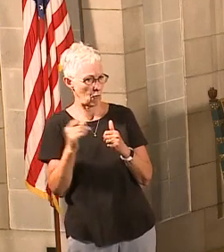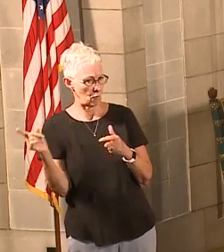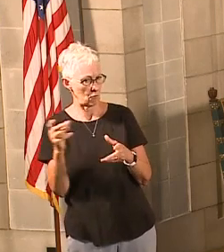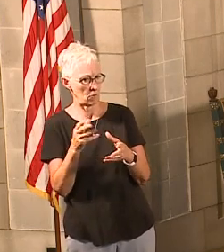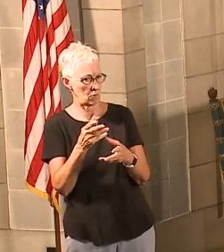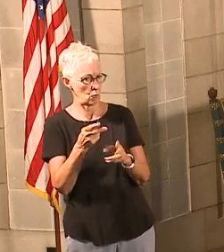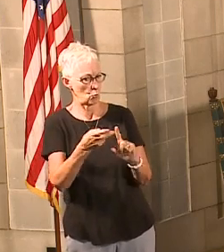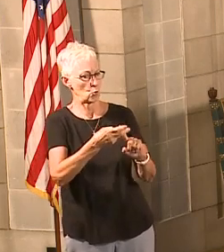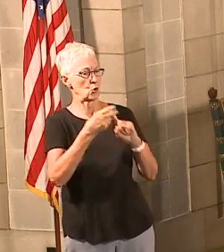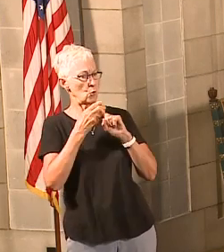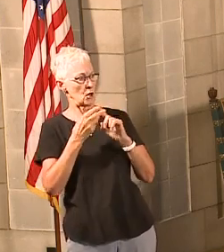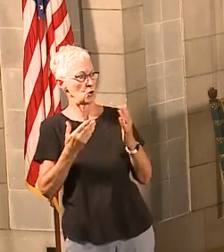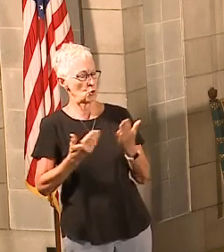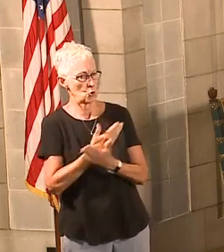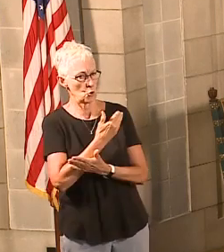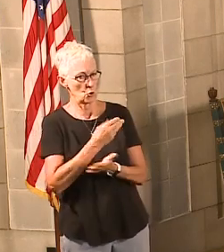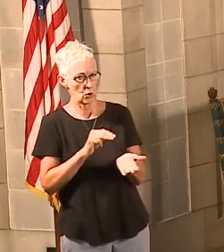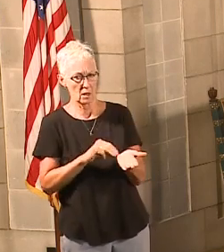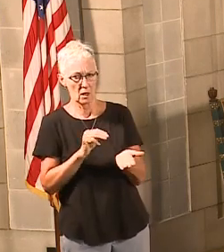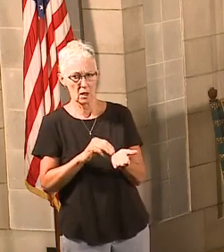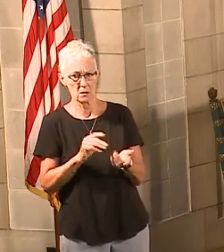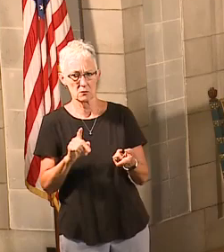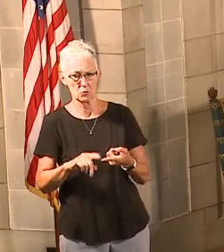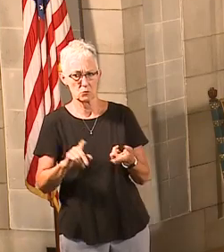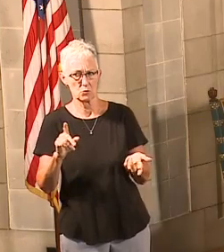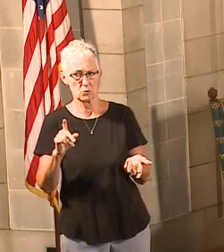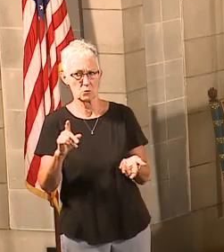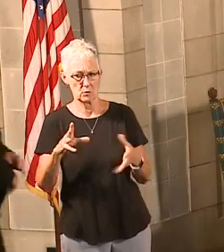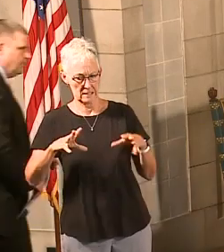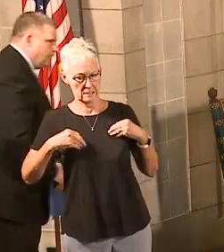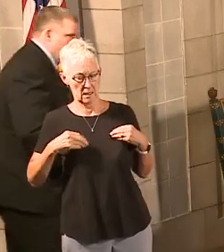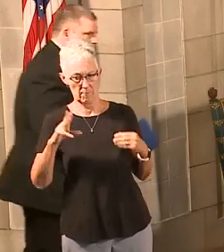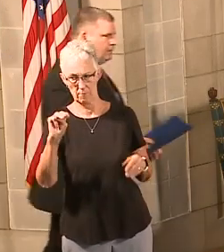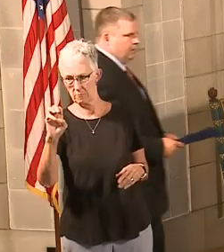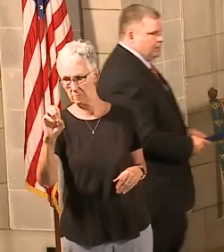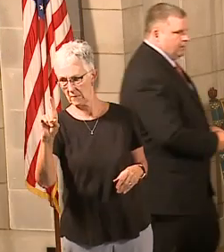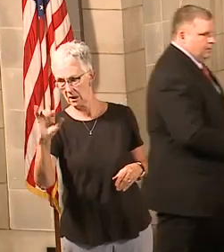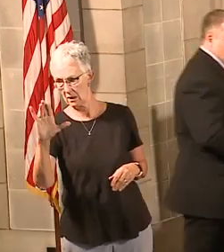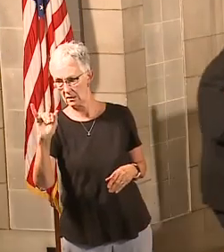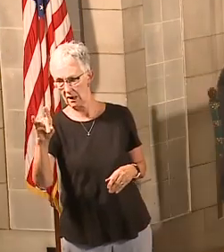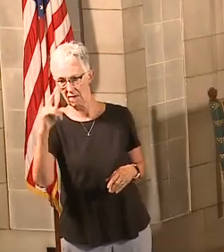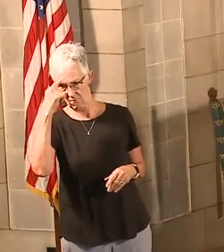take care of the Heritage Health adult population? Absolutely.